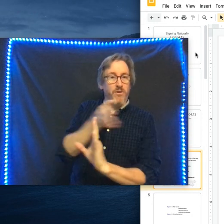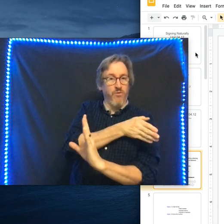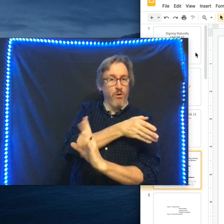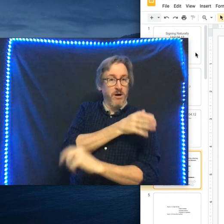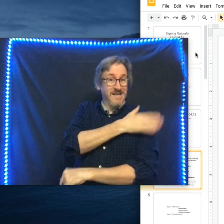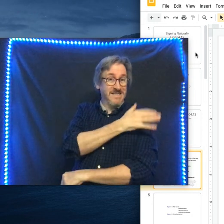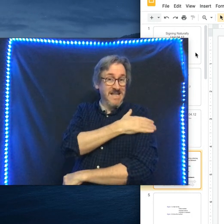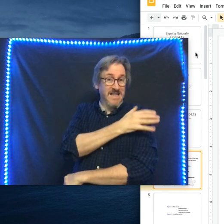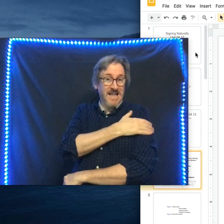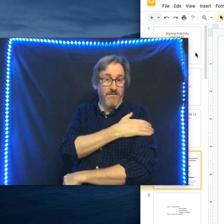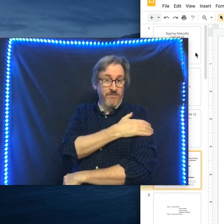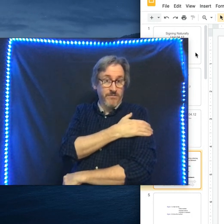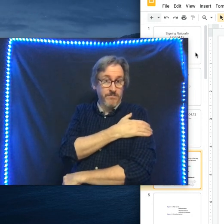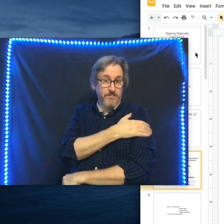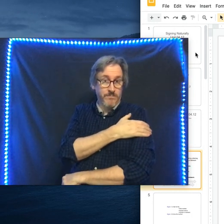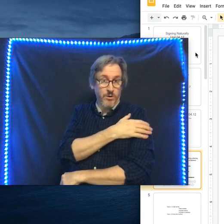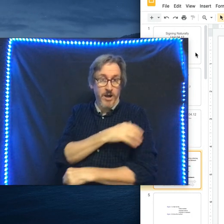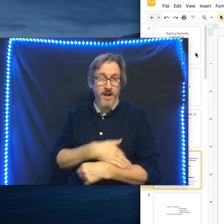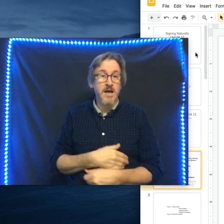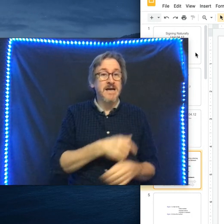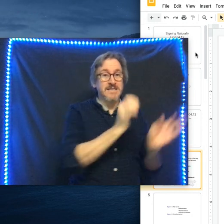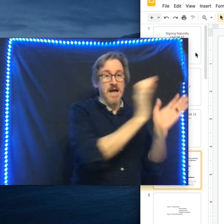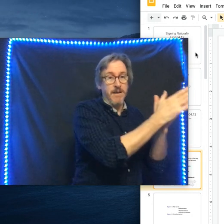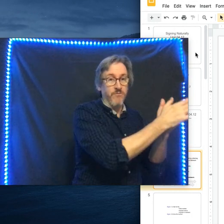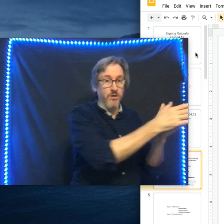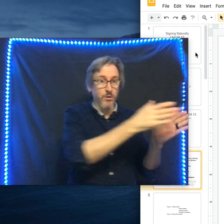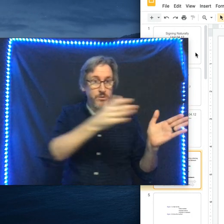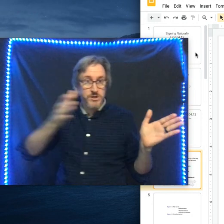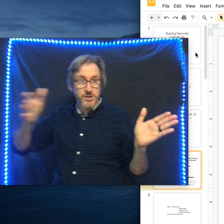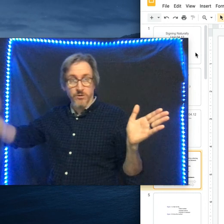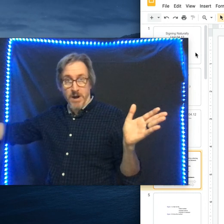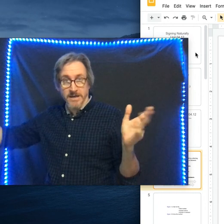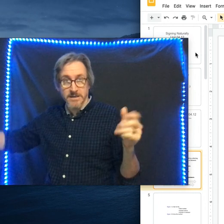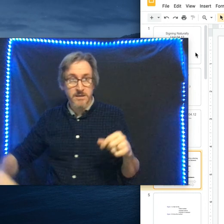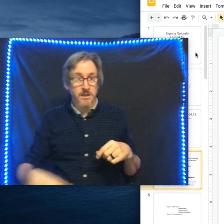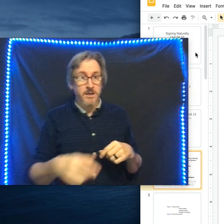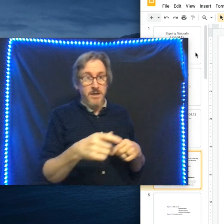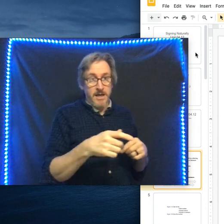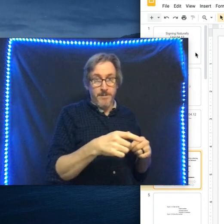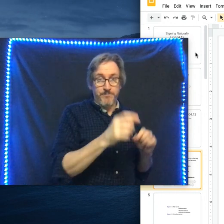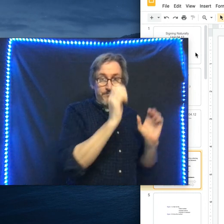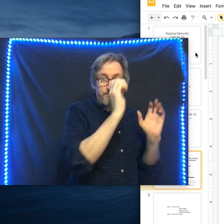so before is to the left, okay? Time flows to the right.